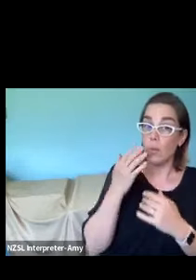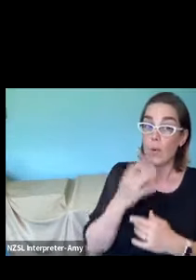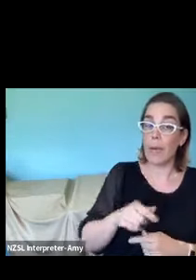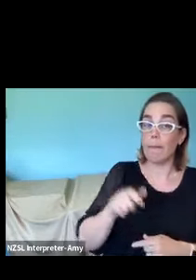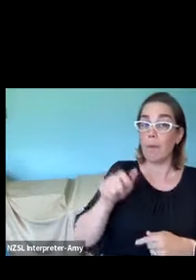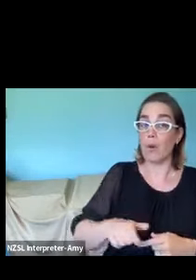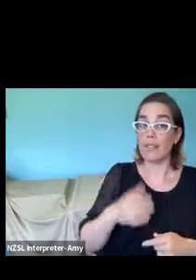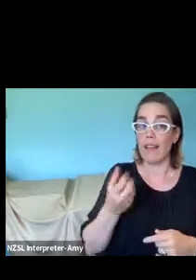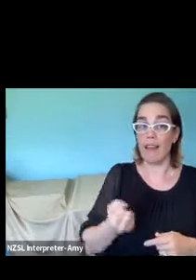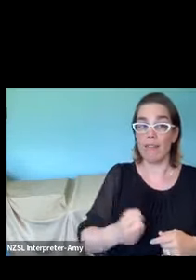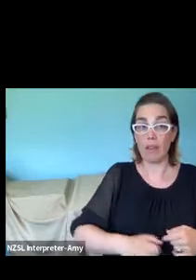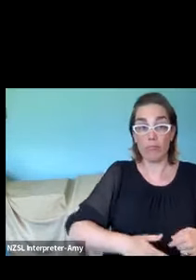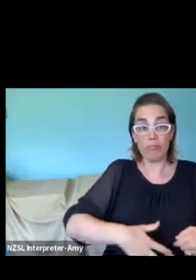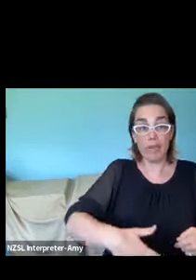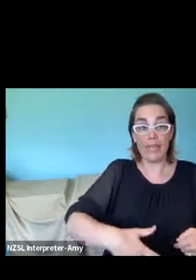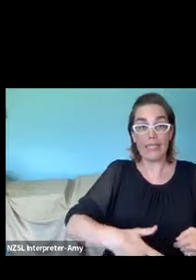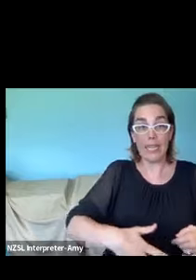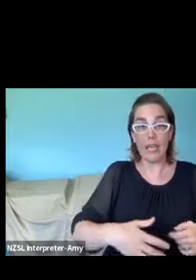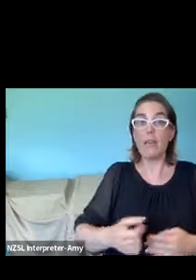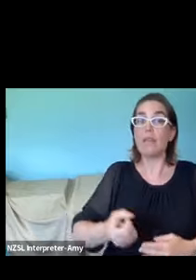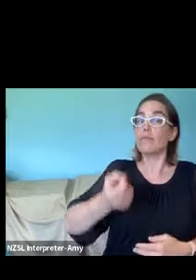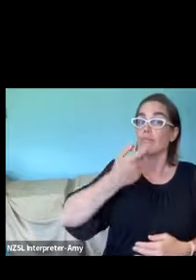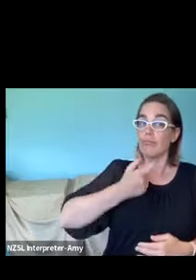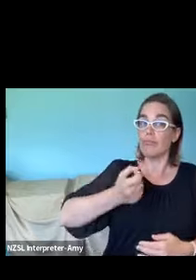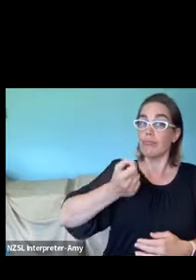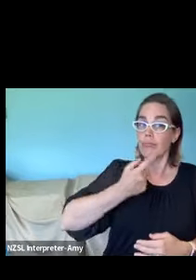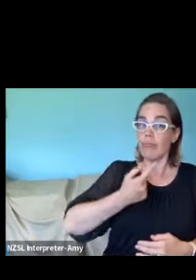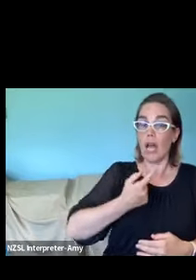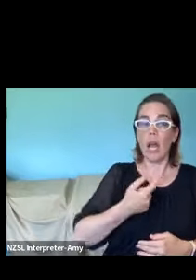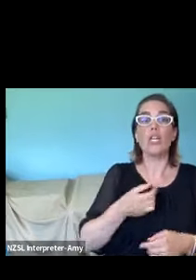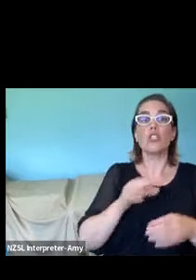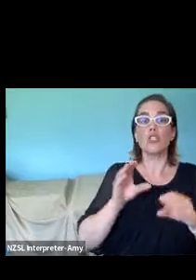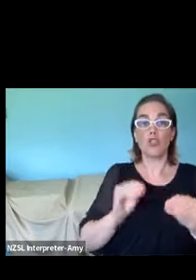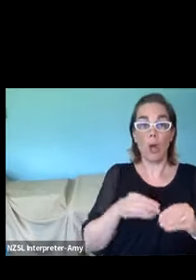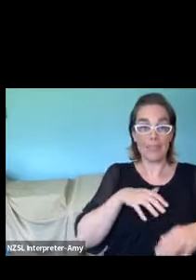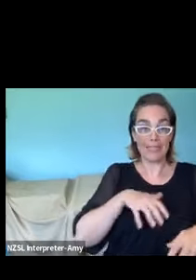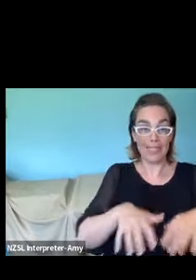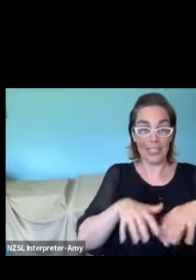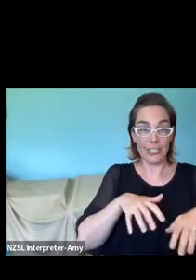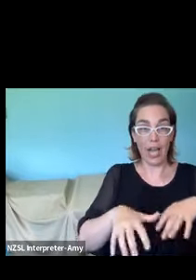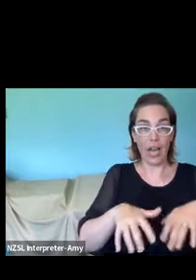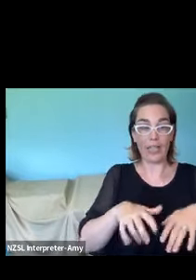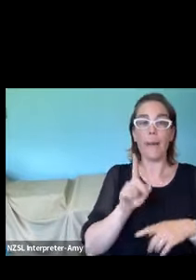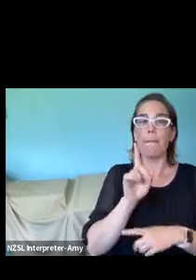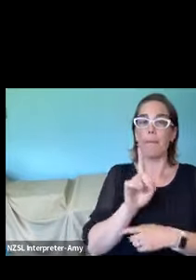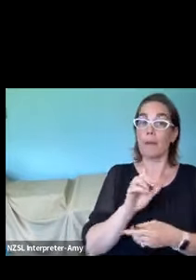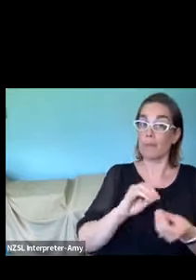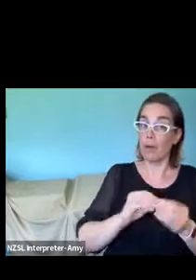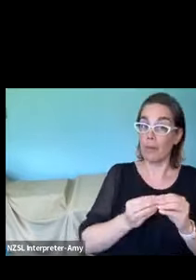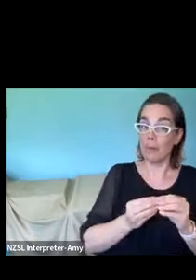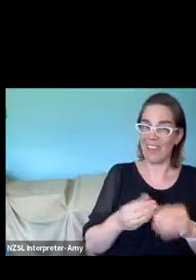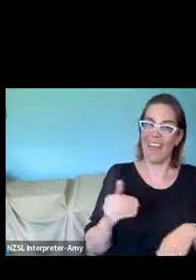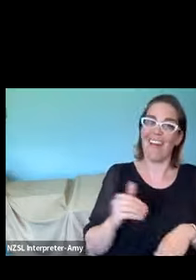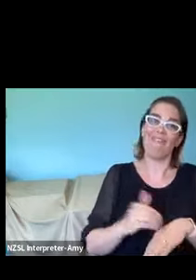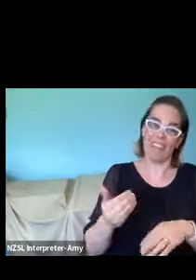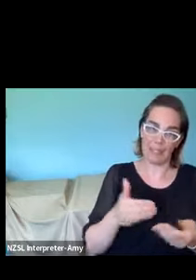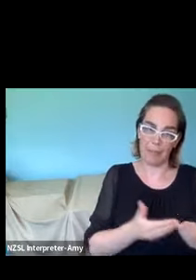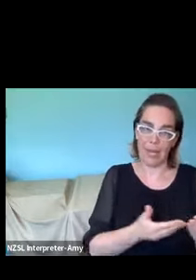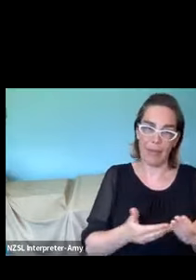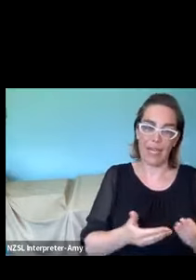anti-seizure medication called Epilepsy, and it affects the baby. For me, this